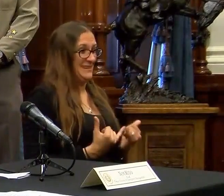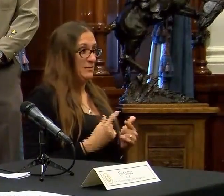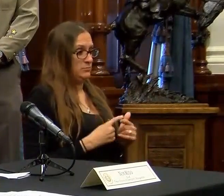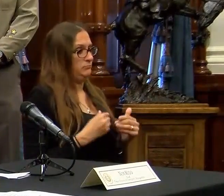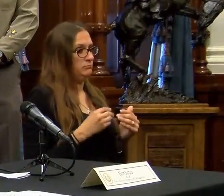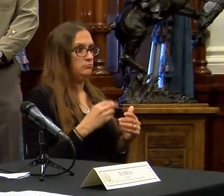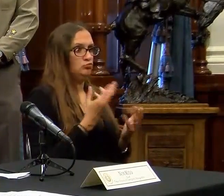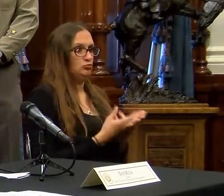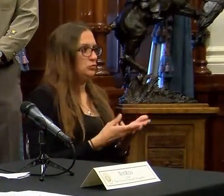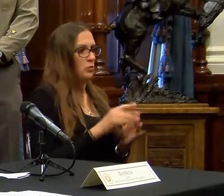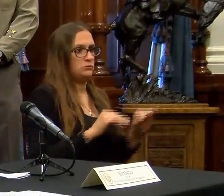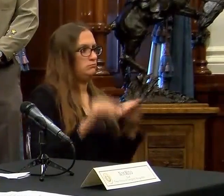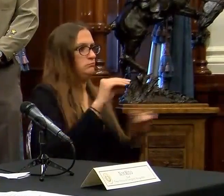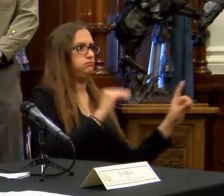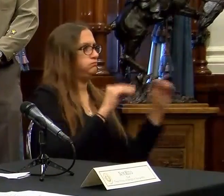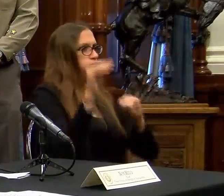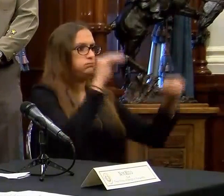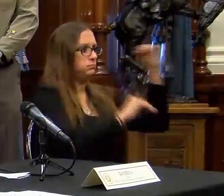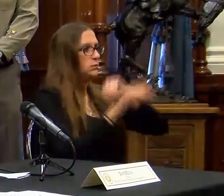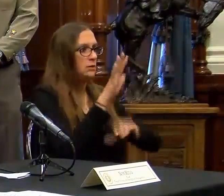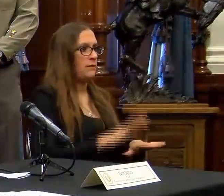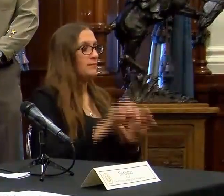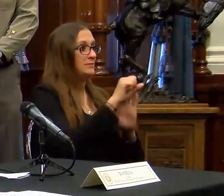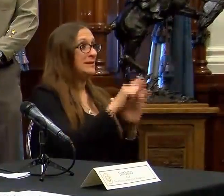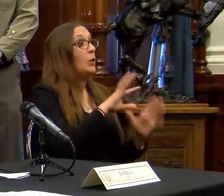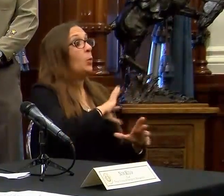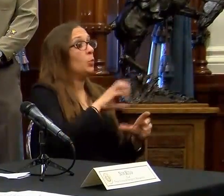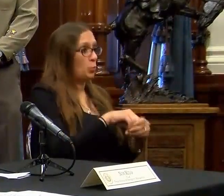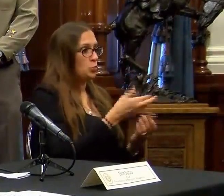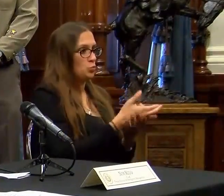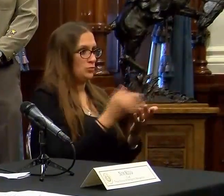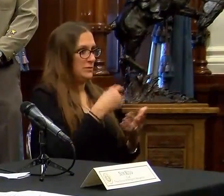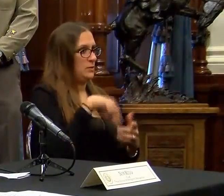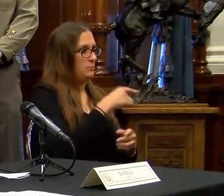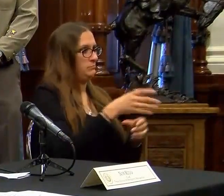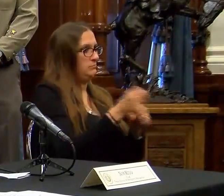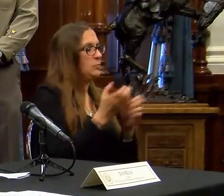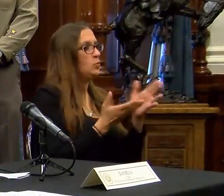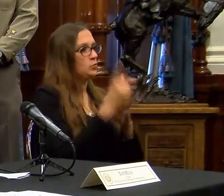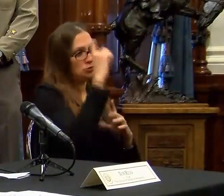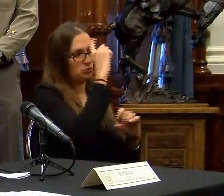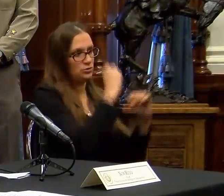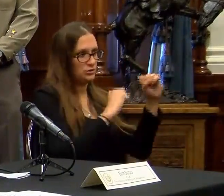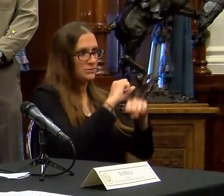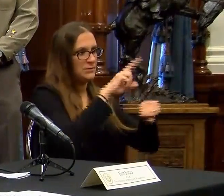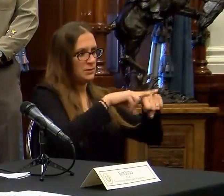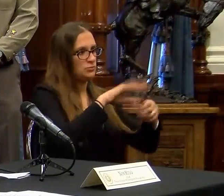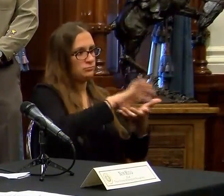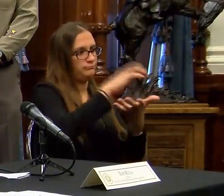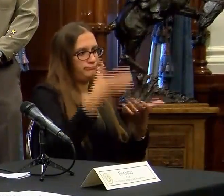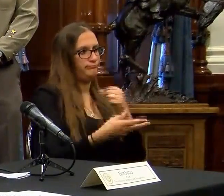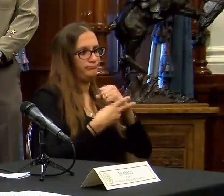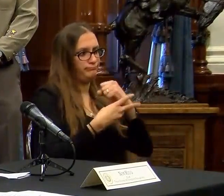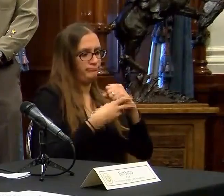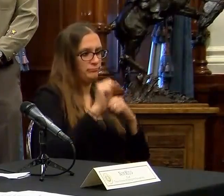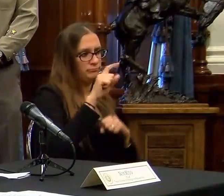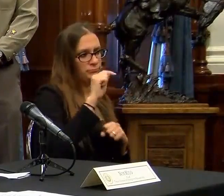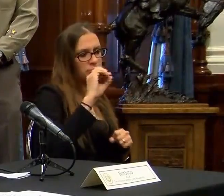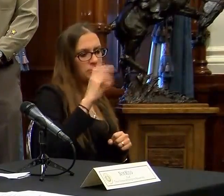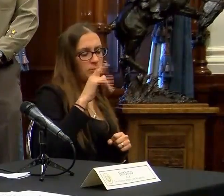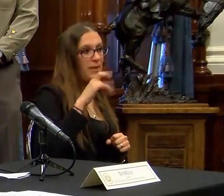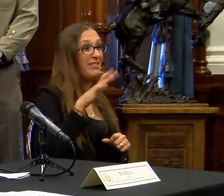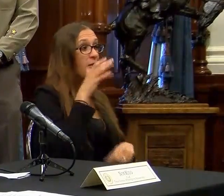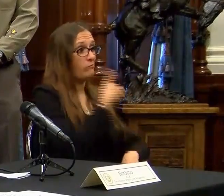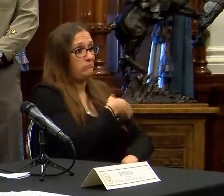move resources around the state, including resources obtained through the Strategic National Stockpile. This will empower